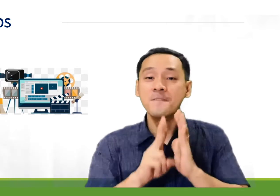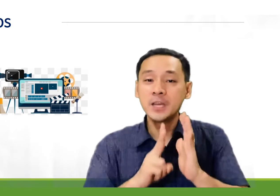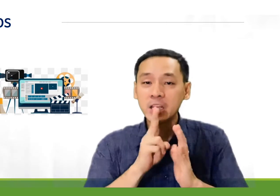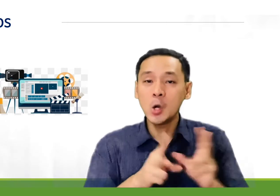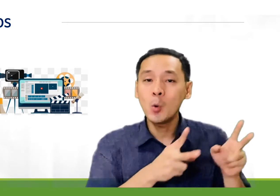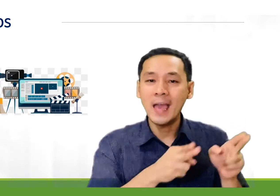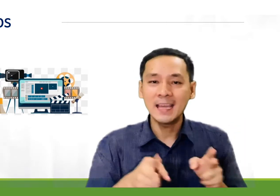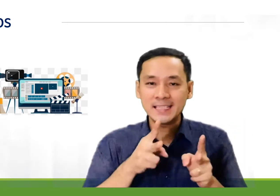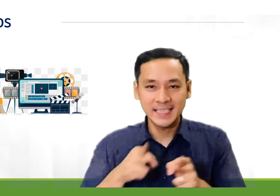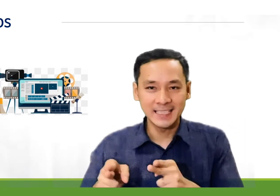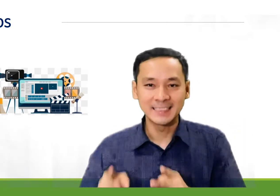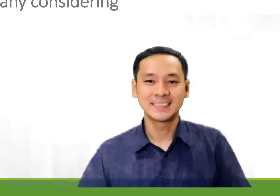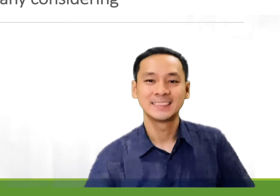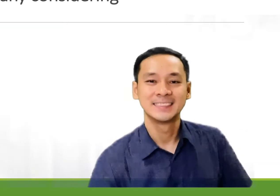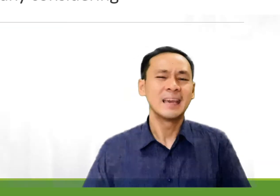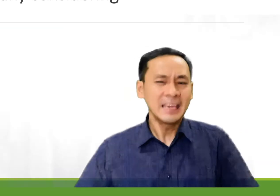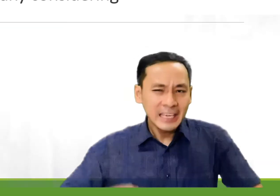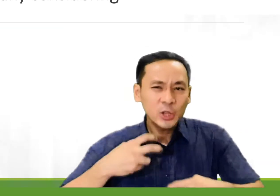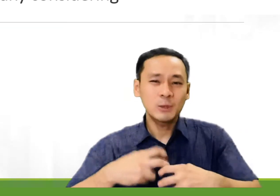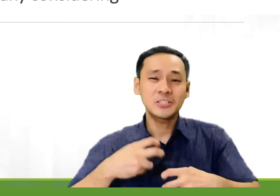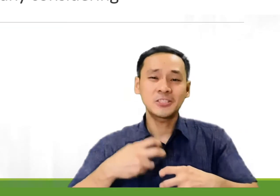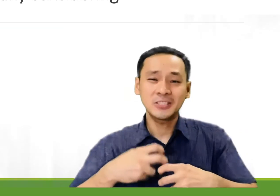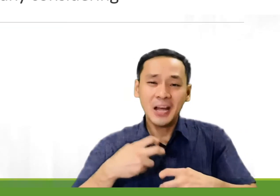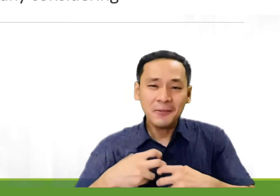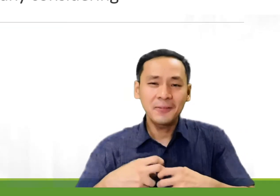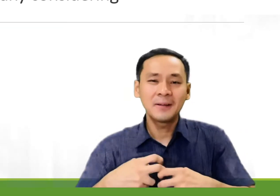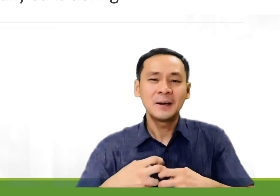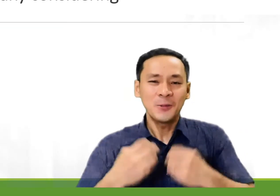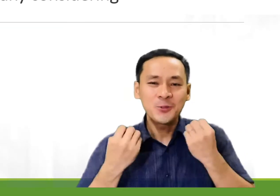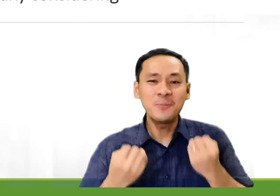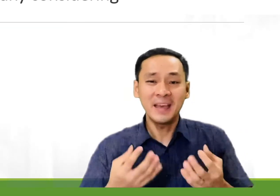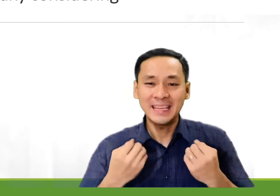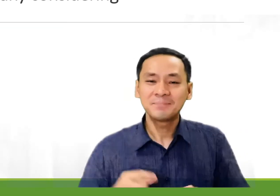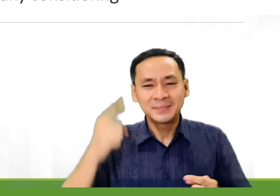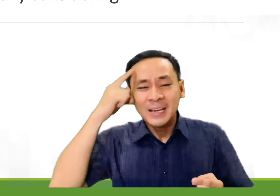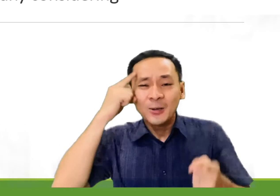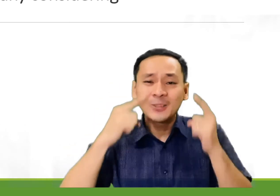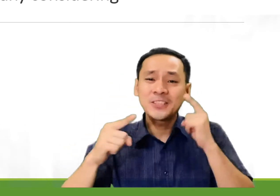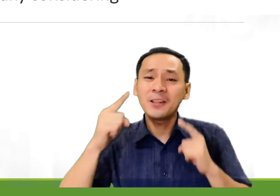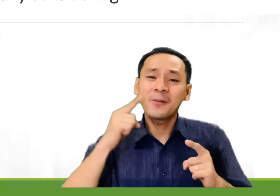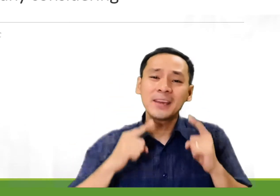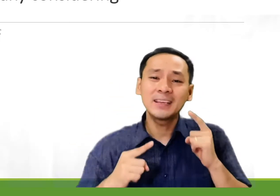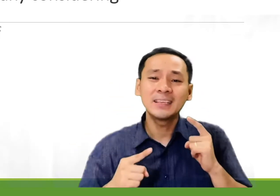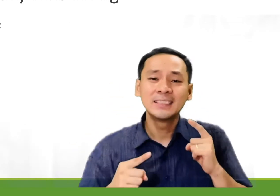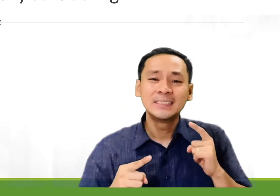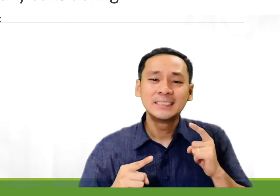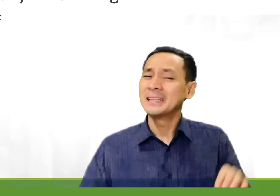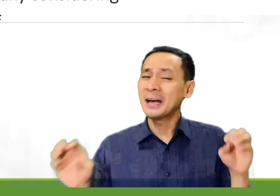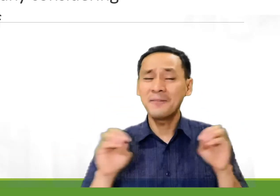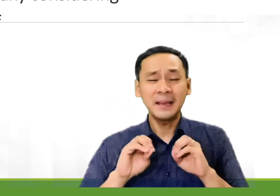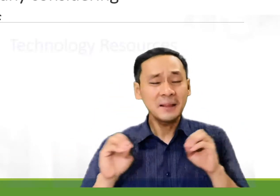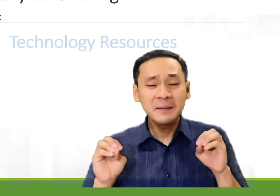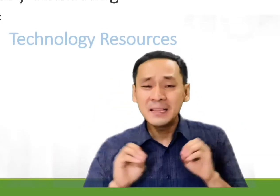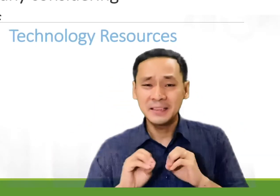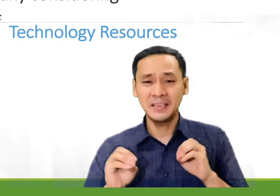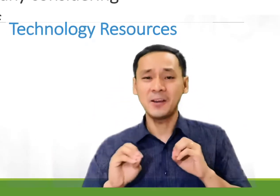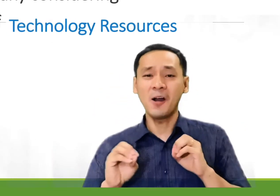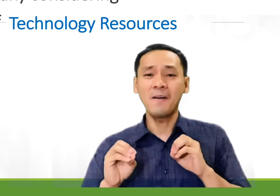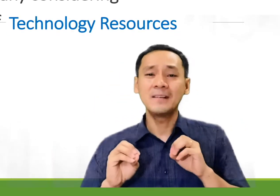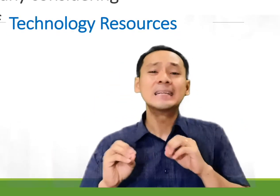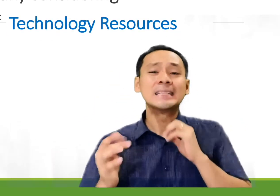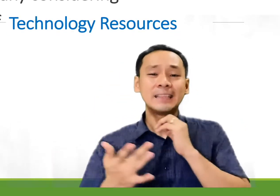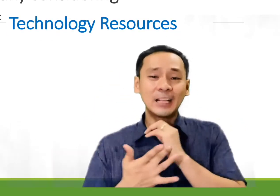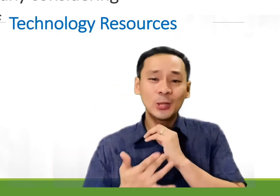in video editing. It was tough to many, considering the